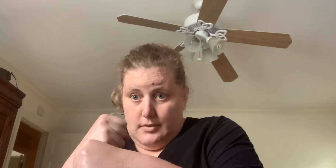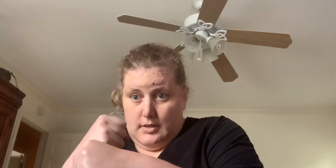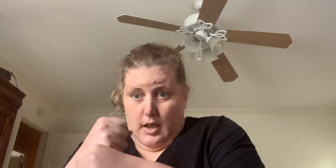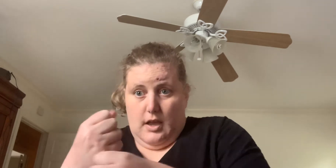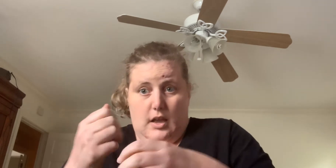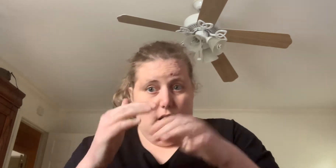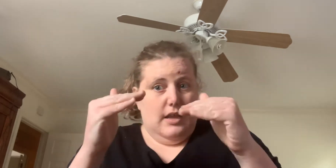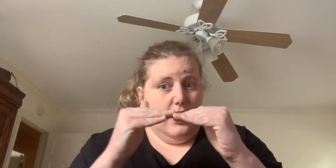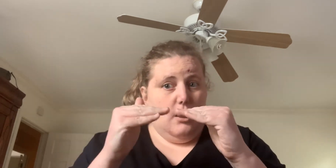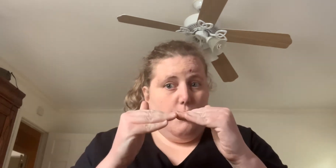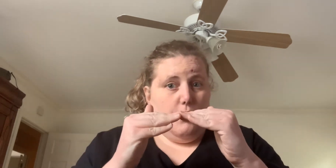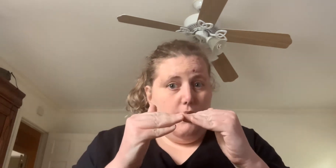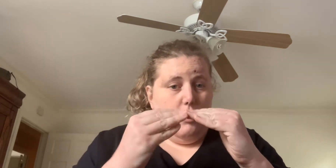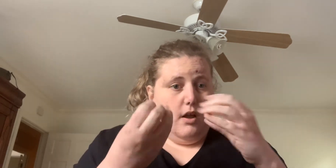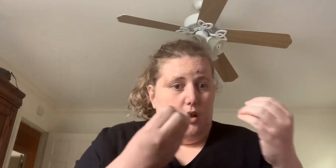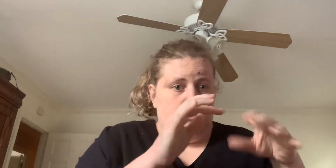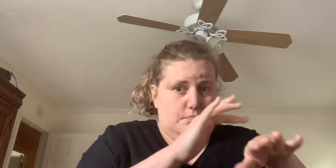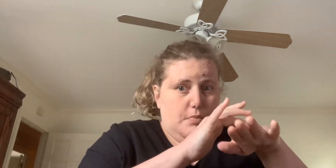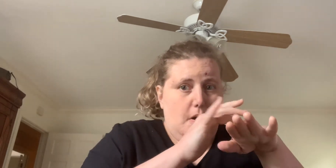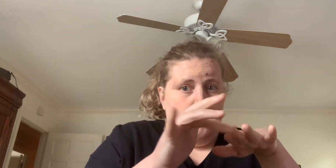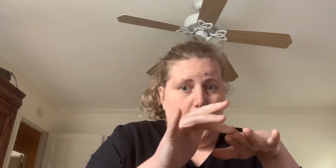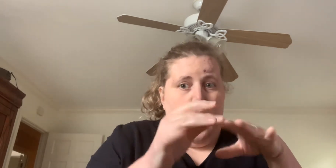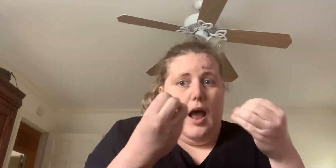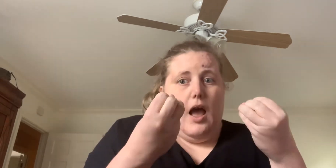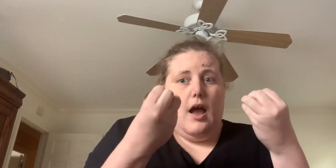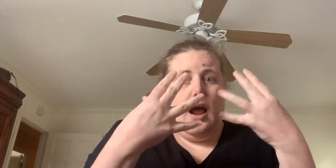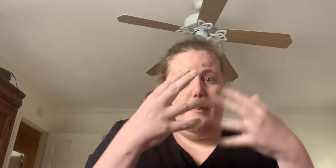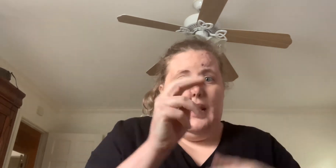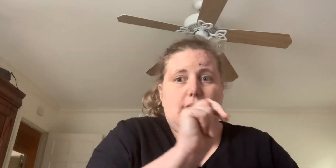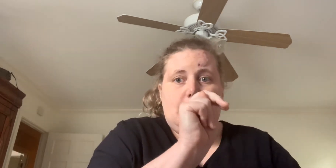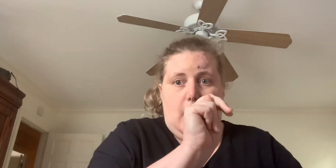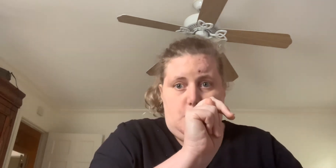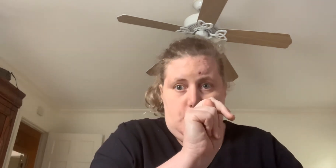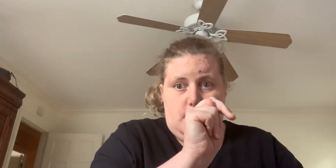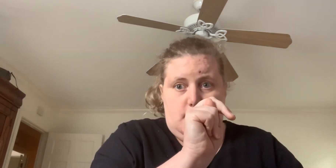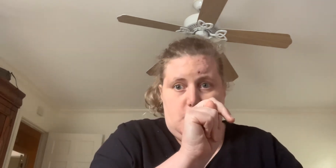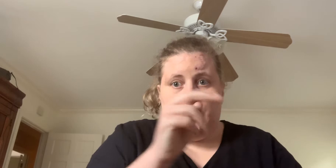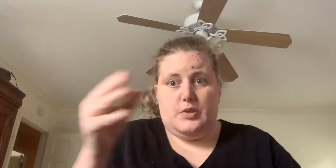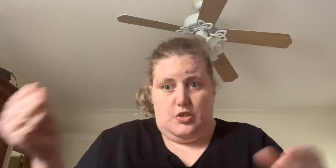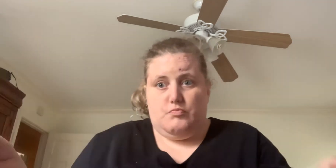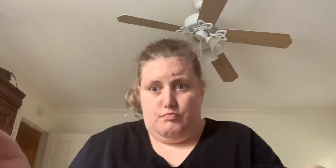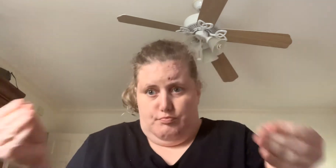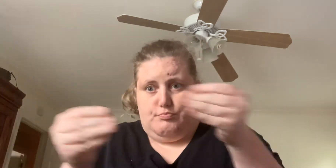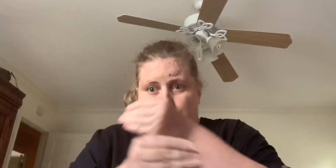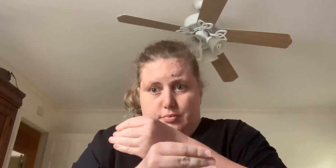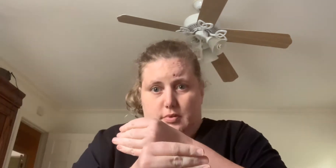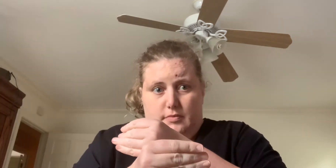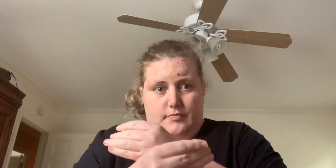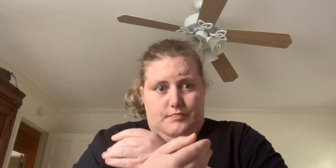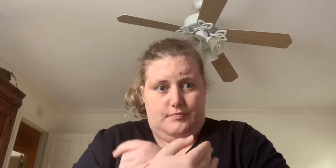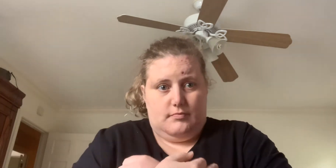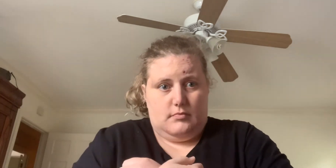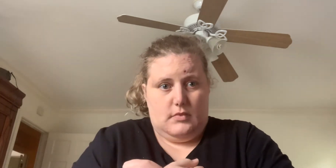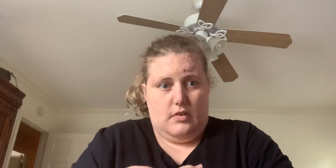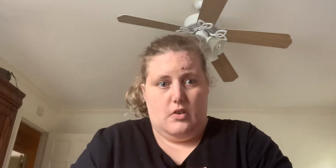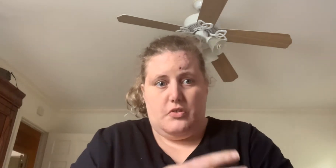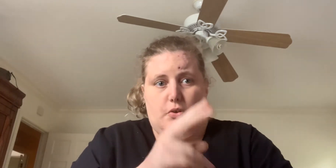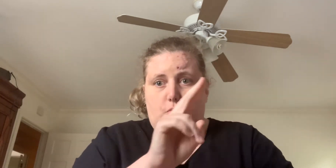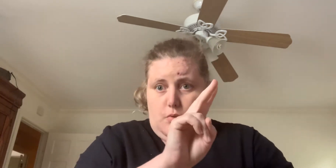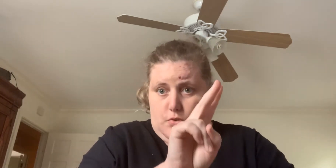nitrogens reacted? So in this case, we would do it in reverse. You would say 2 ammonias per